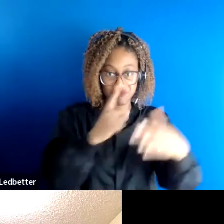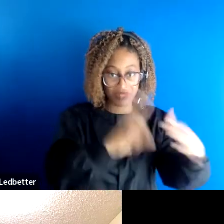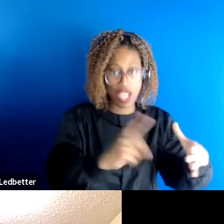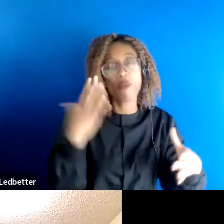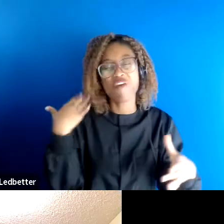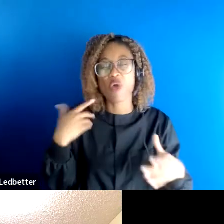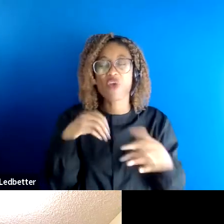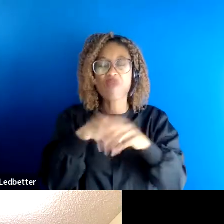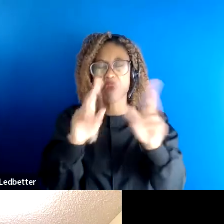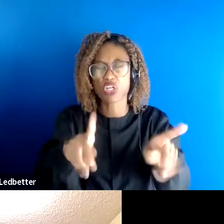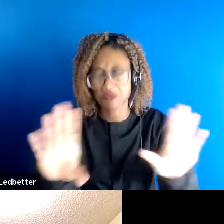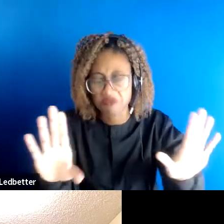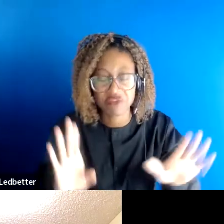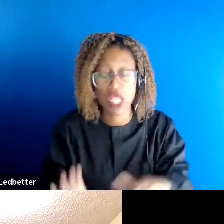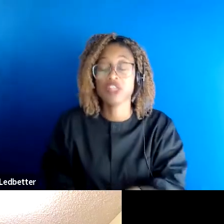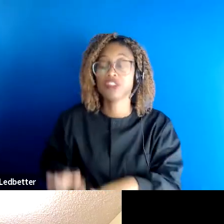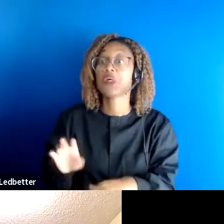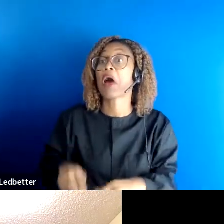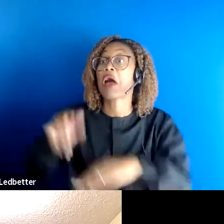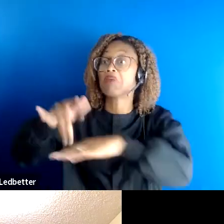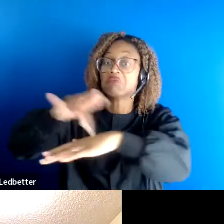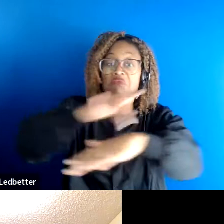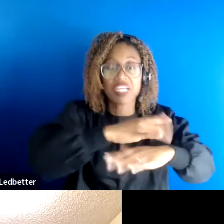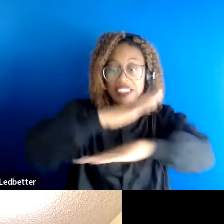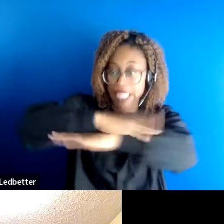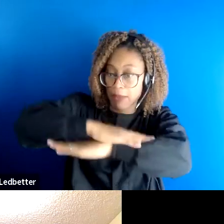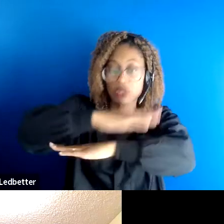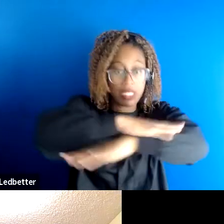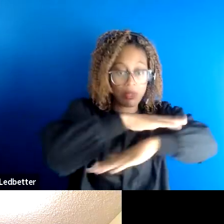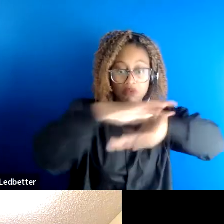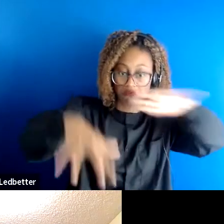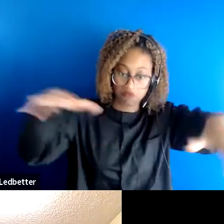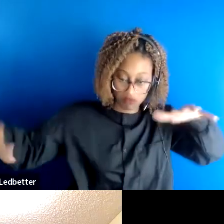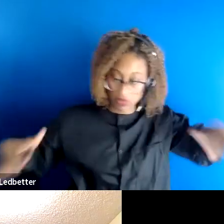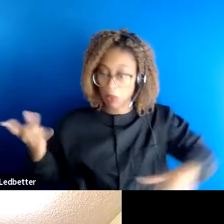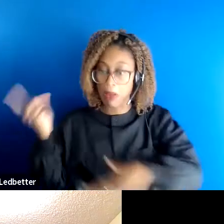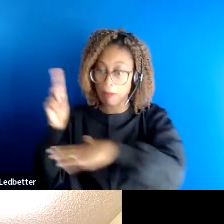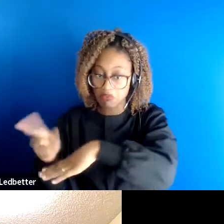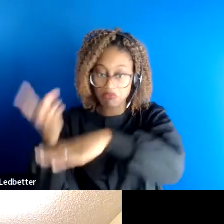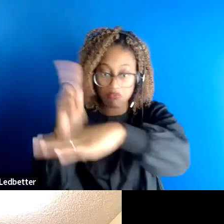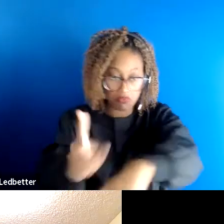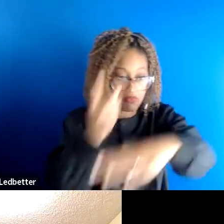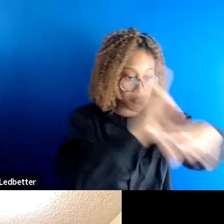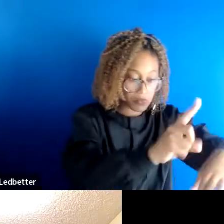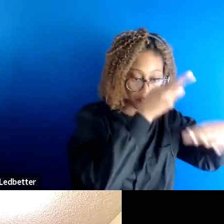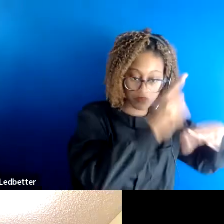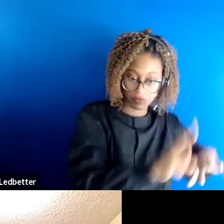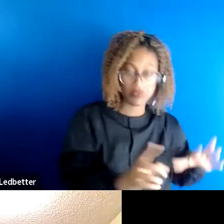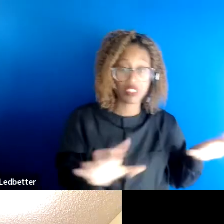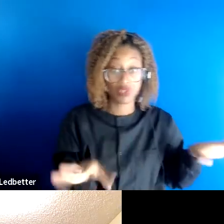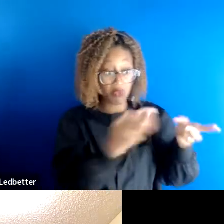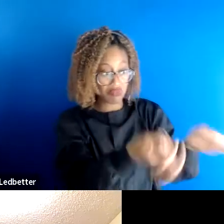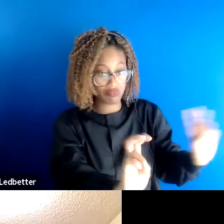person. And I went to this group of youth leaders there at a table, and I asked them, sort of what I